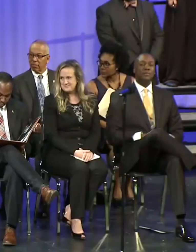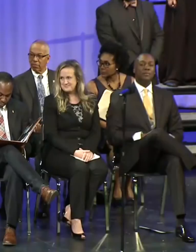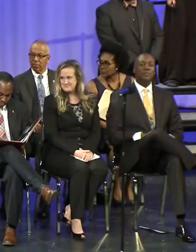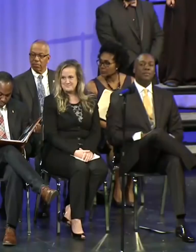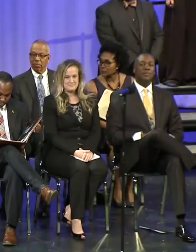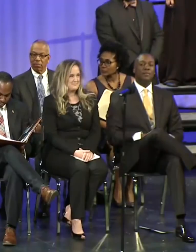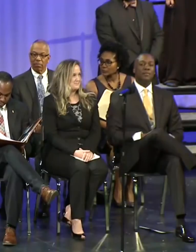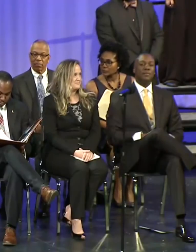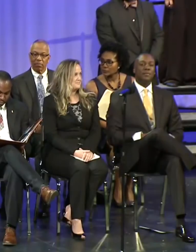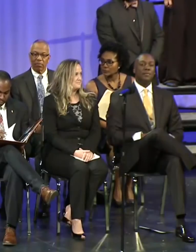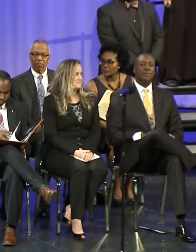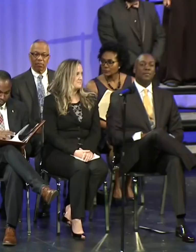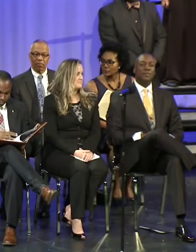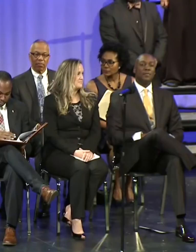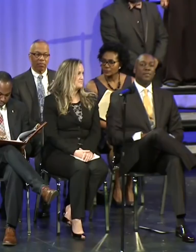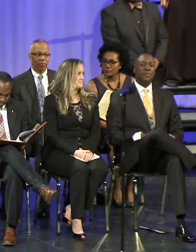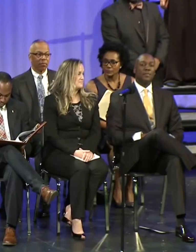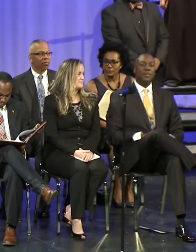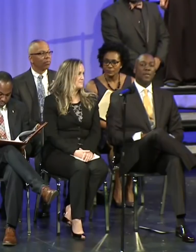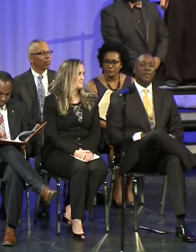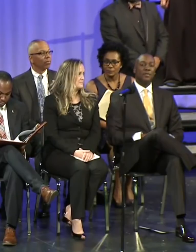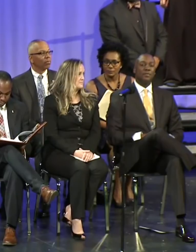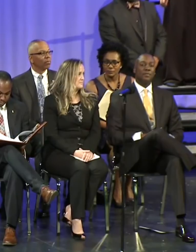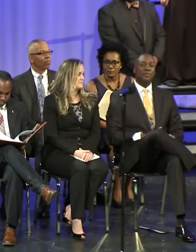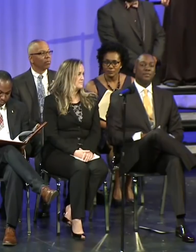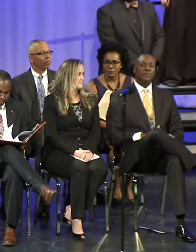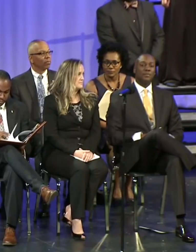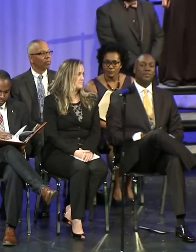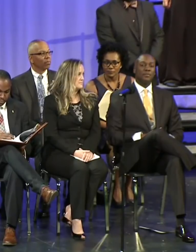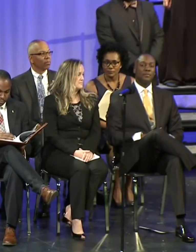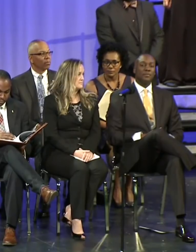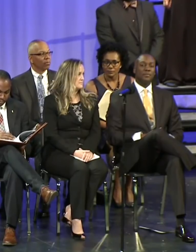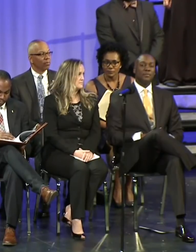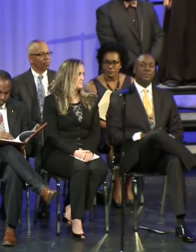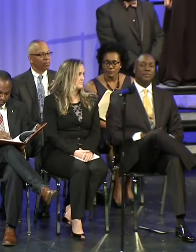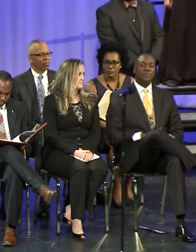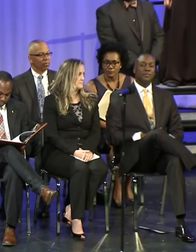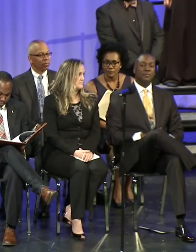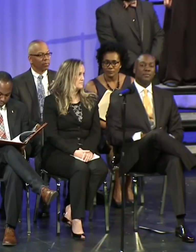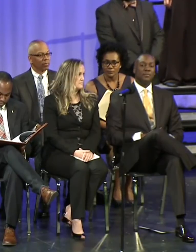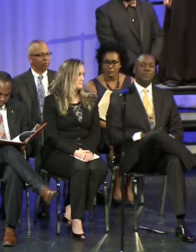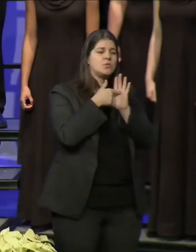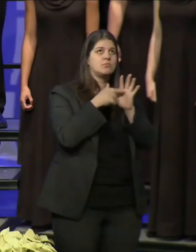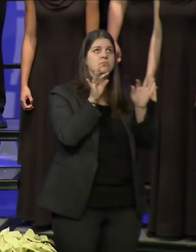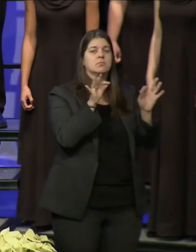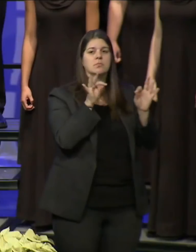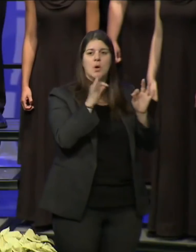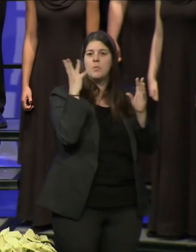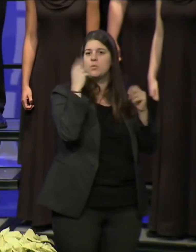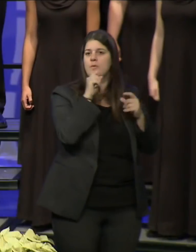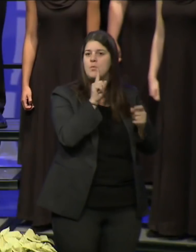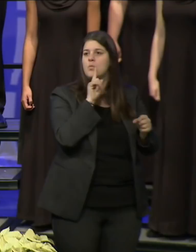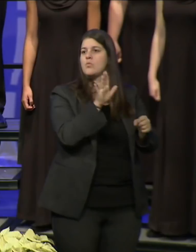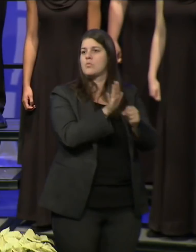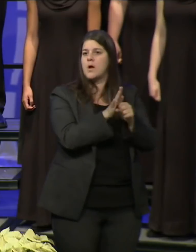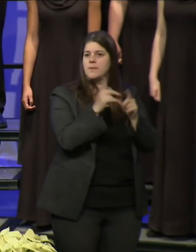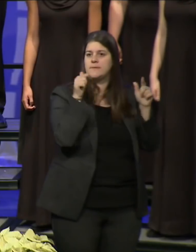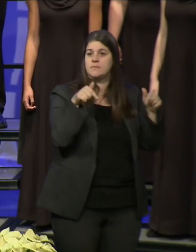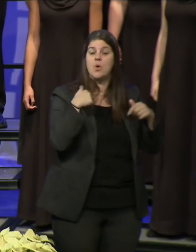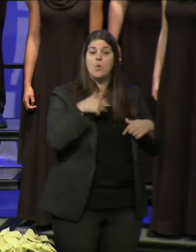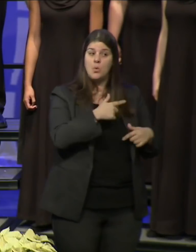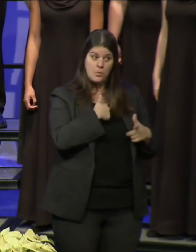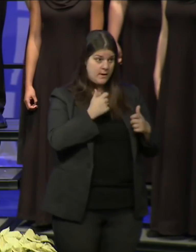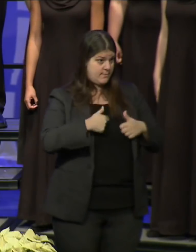As you know, Howard County is a microcosm of the beauty and promise that is America. We, as residents of this great county, have